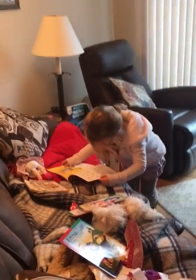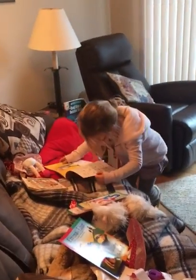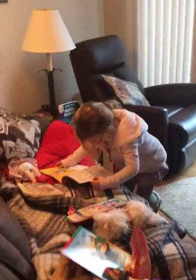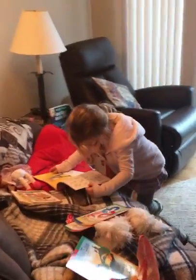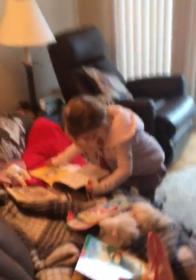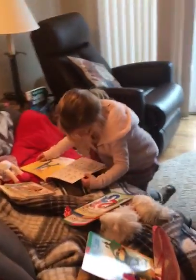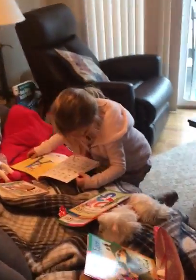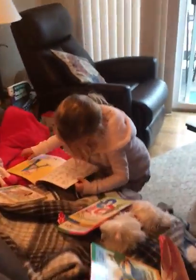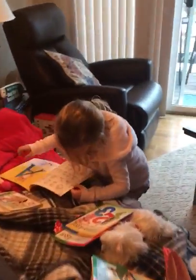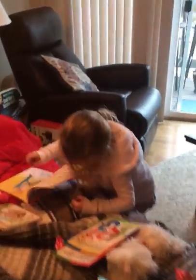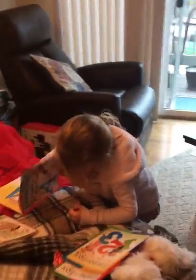How beautiful, huh, Tiger?